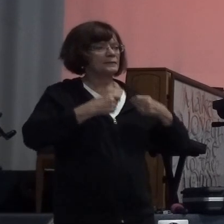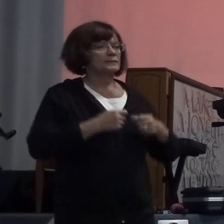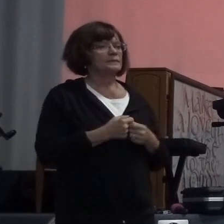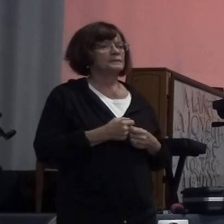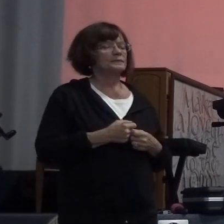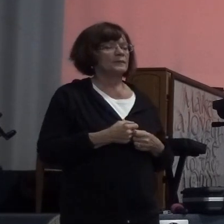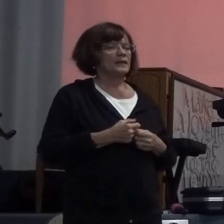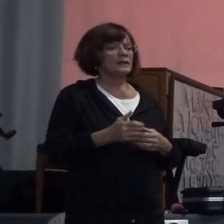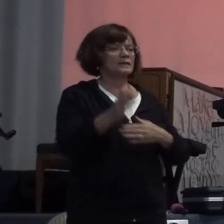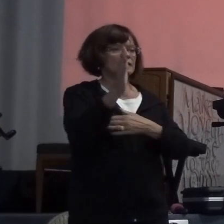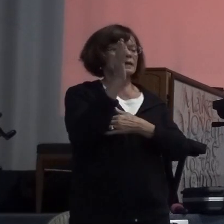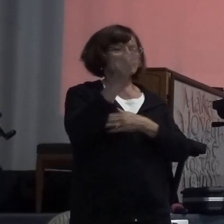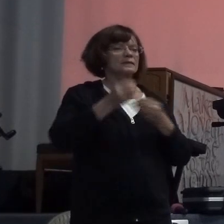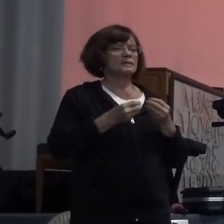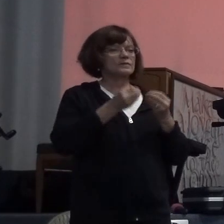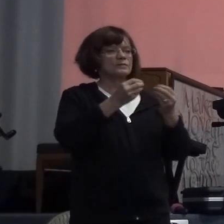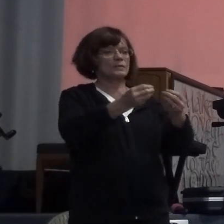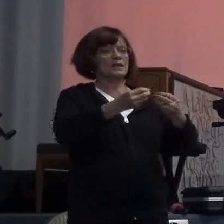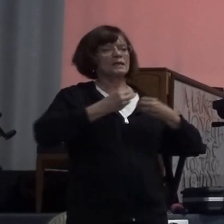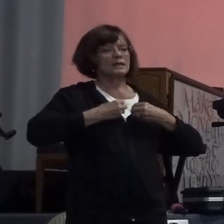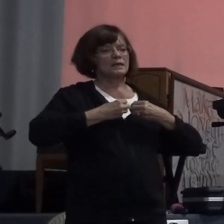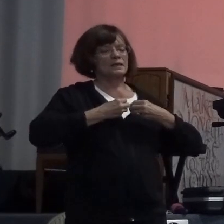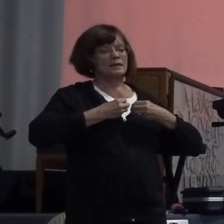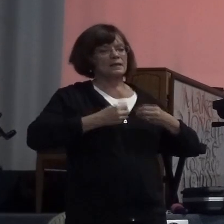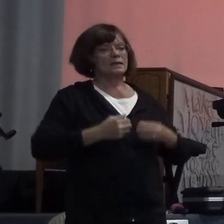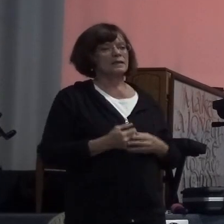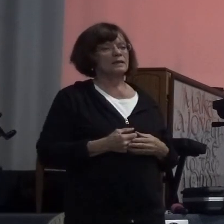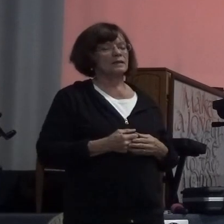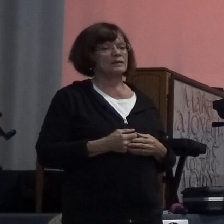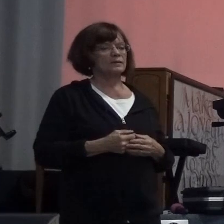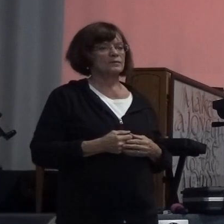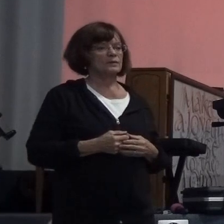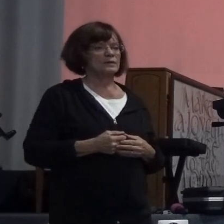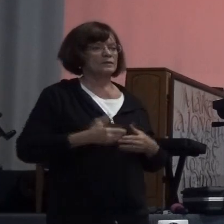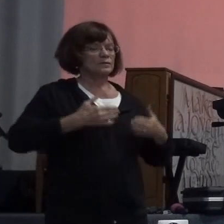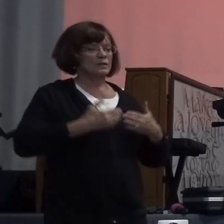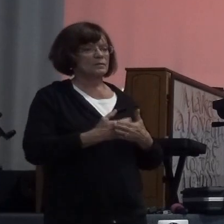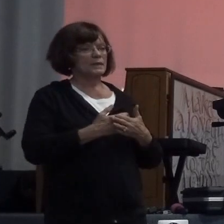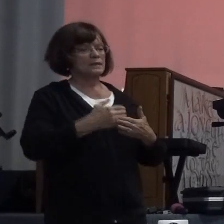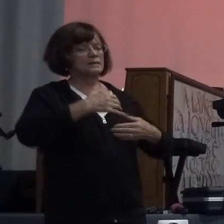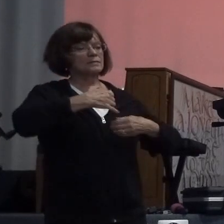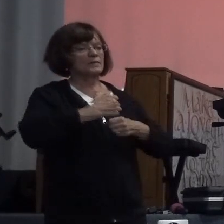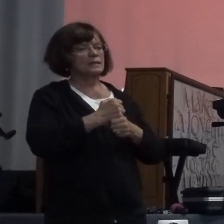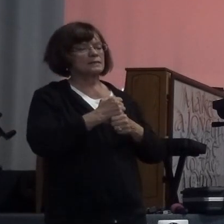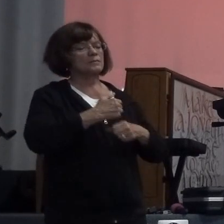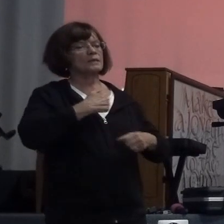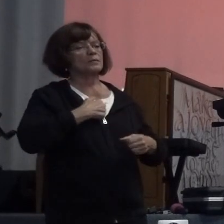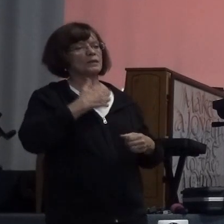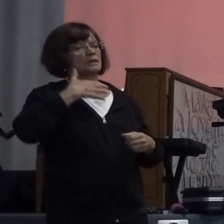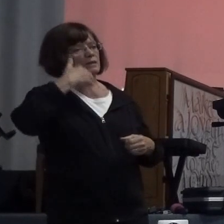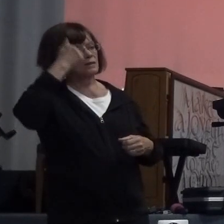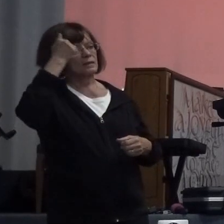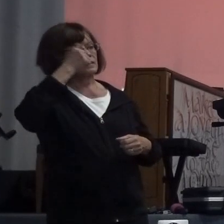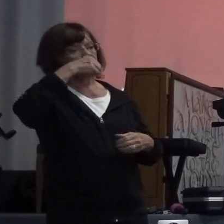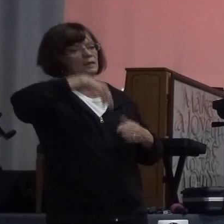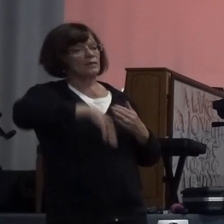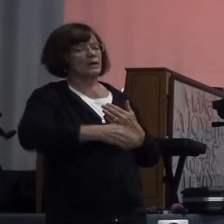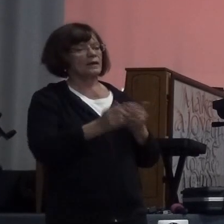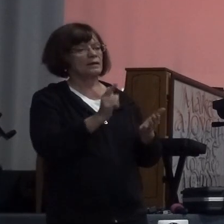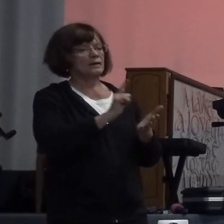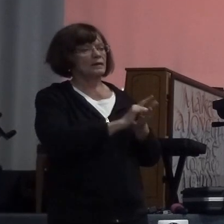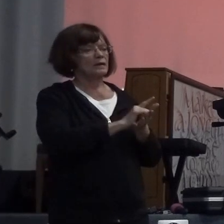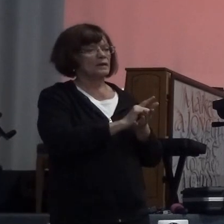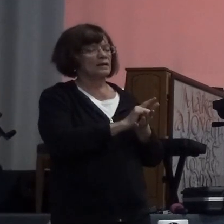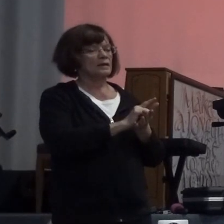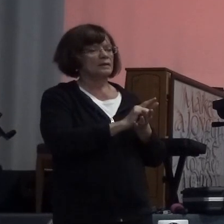God grants me repentance in that and carries me through that. And he makes me better every day in that. How can